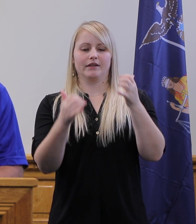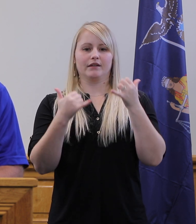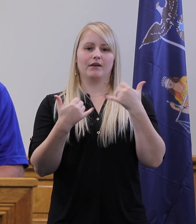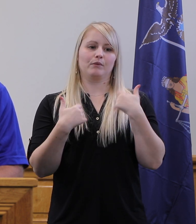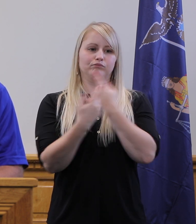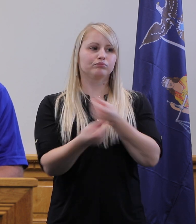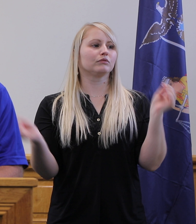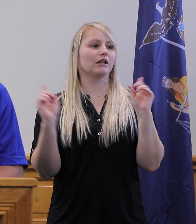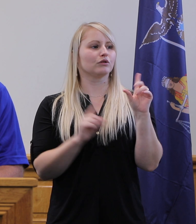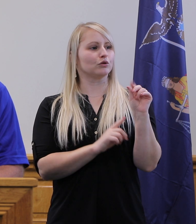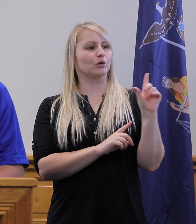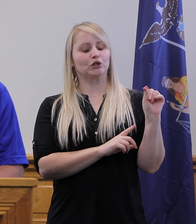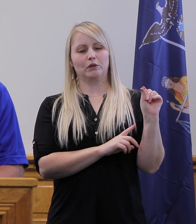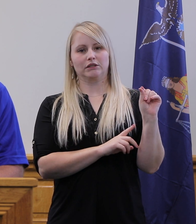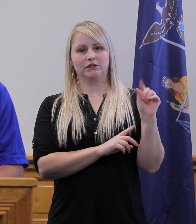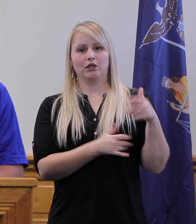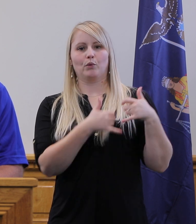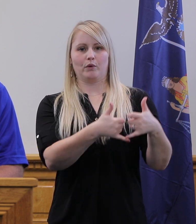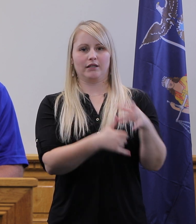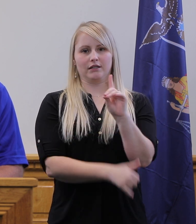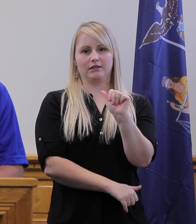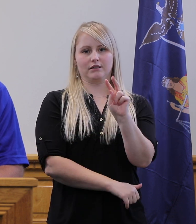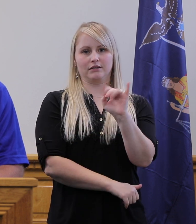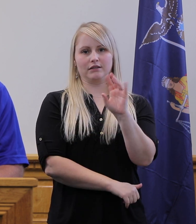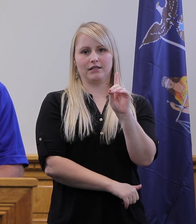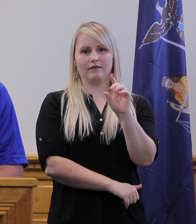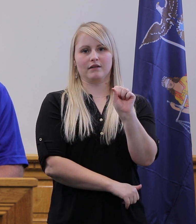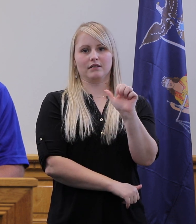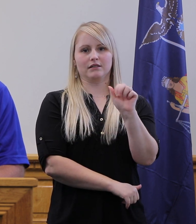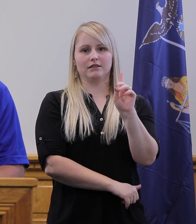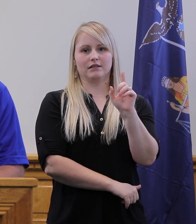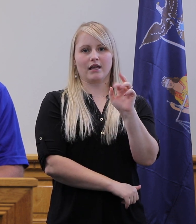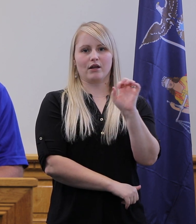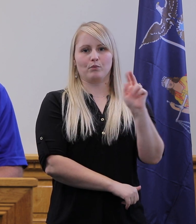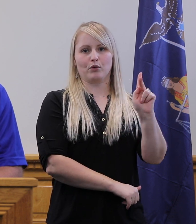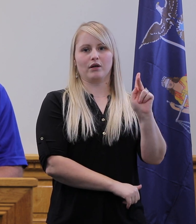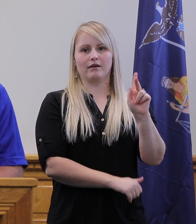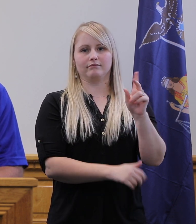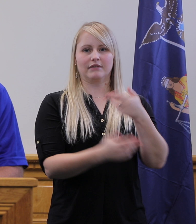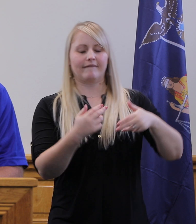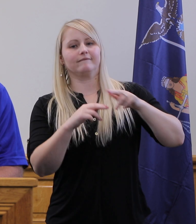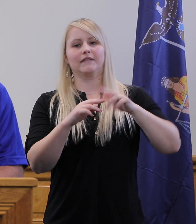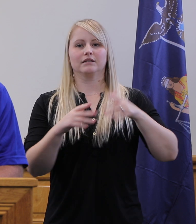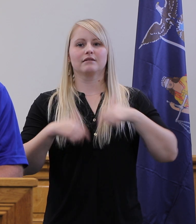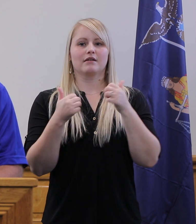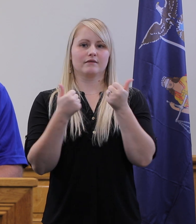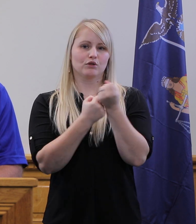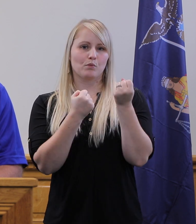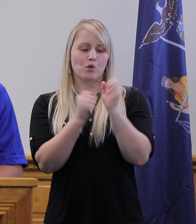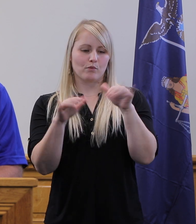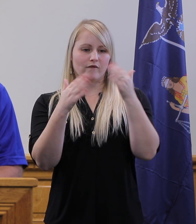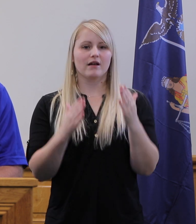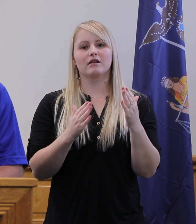recipients. They are David Sandbrook, Advanced Life Support Provider of the Year;